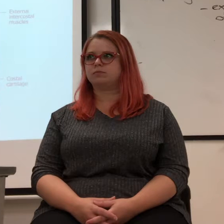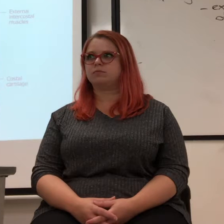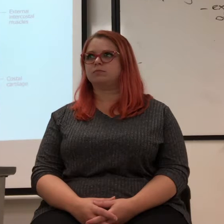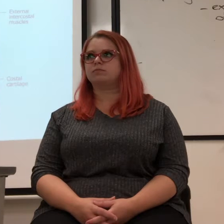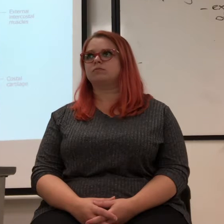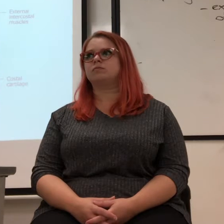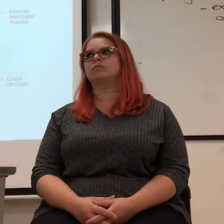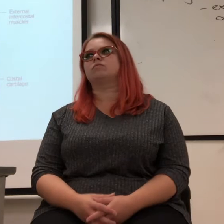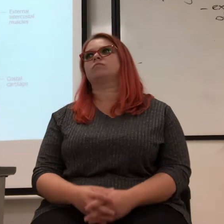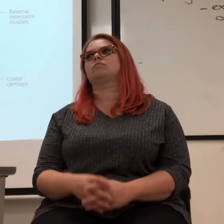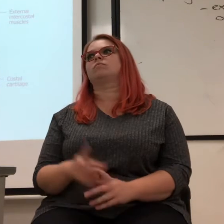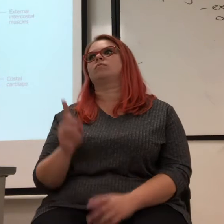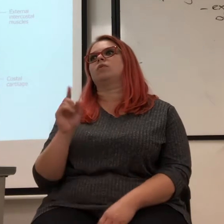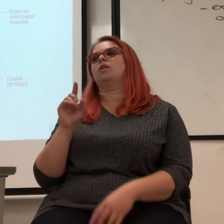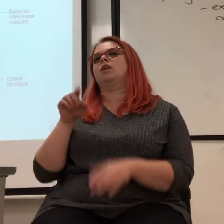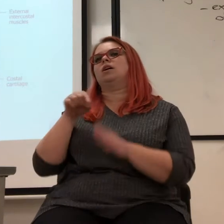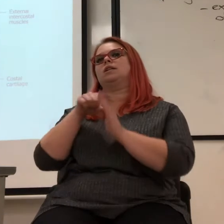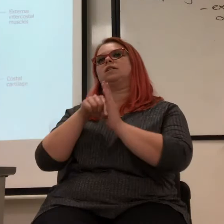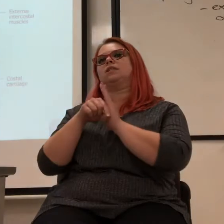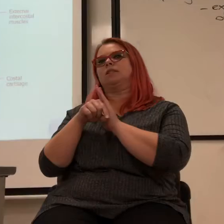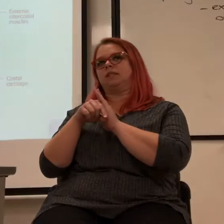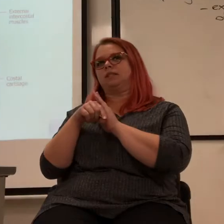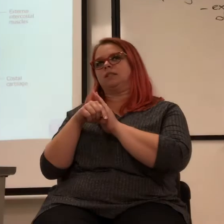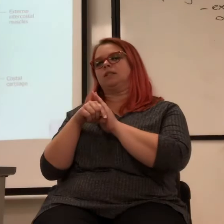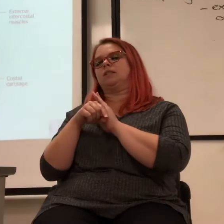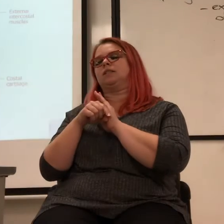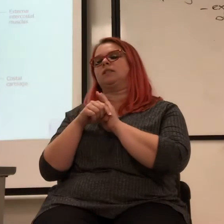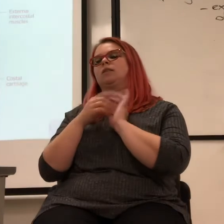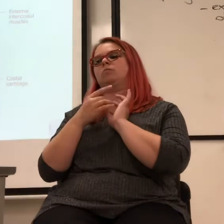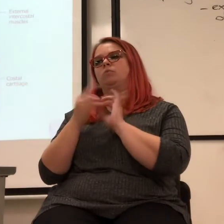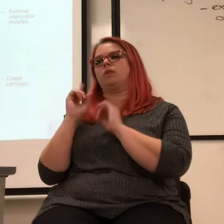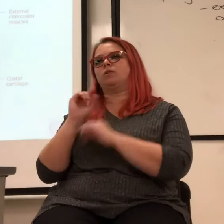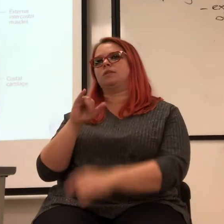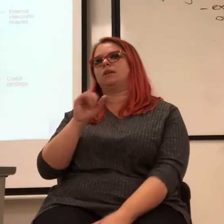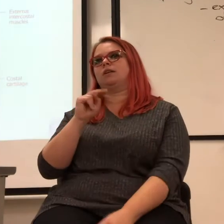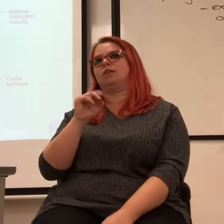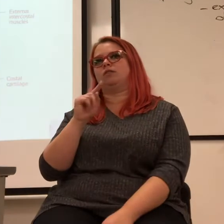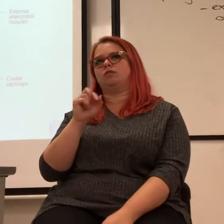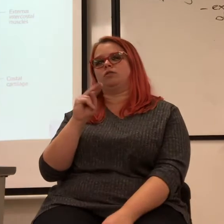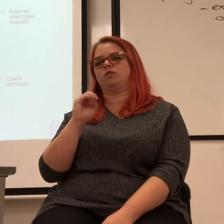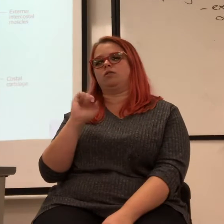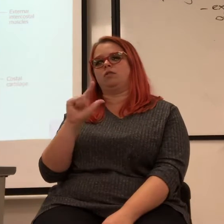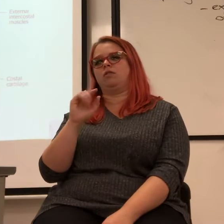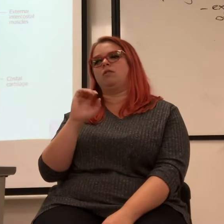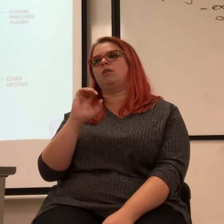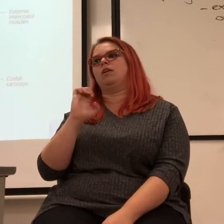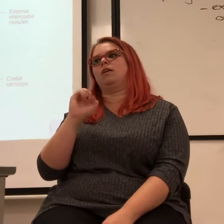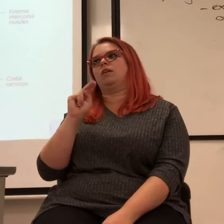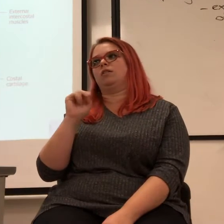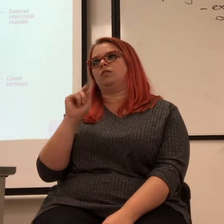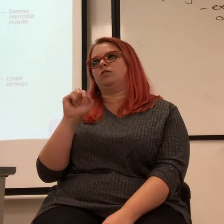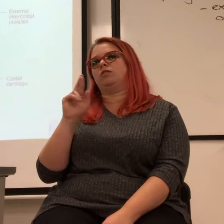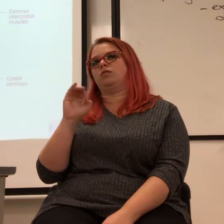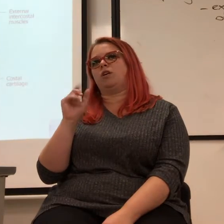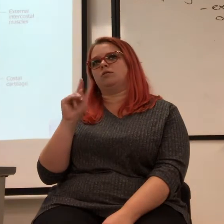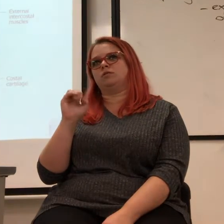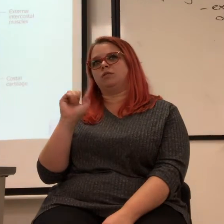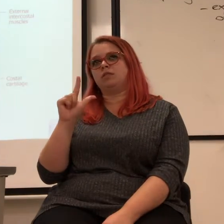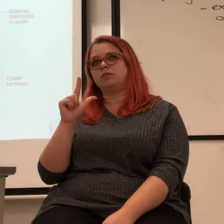Deep to that are the internal intercostals. They assist in forceful expiration, breath out.